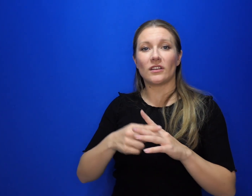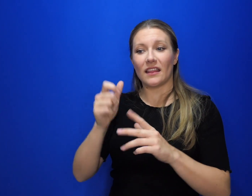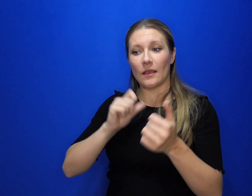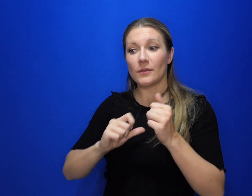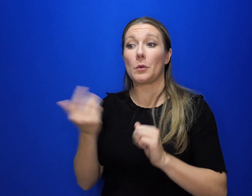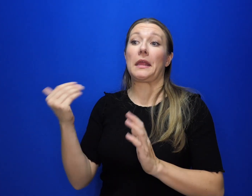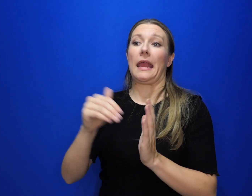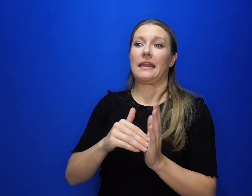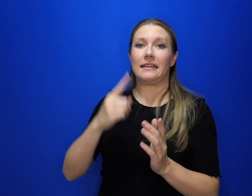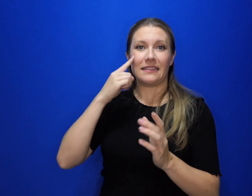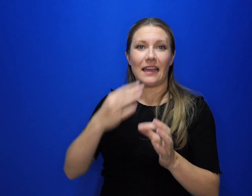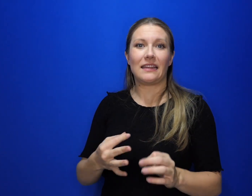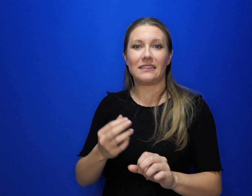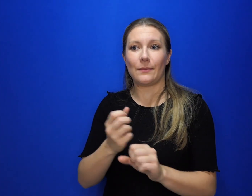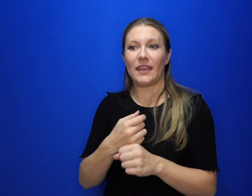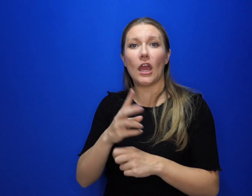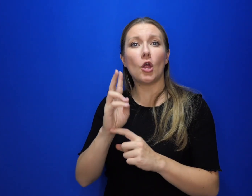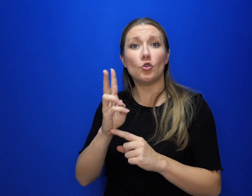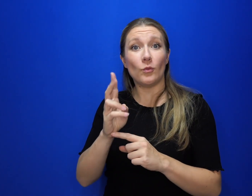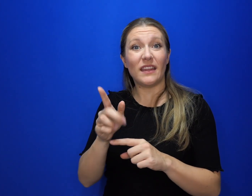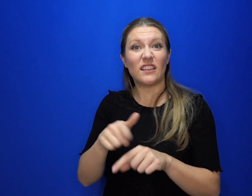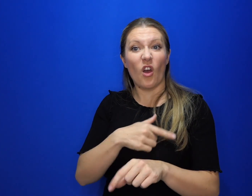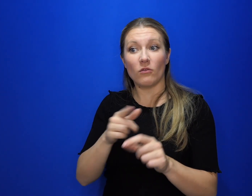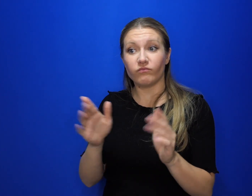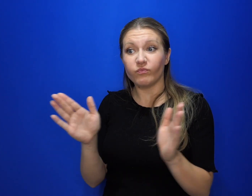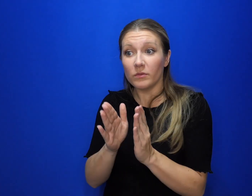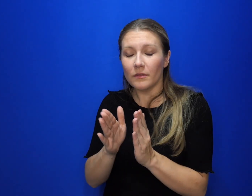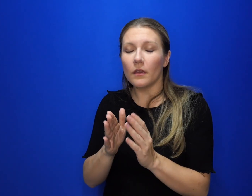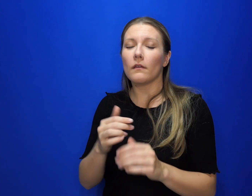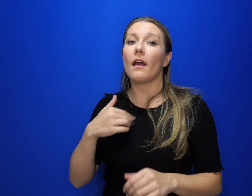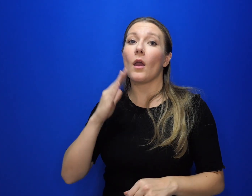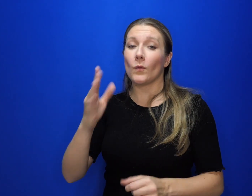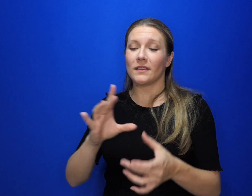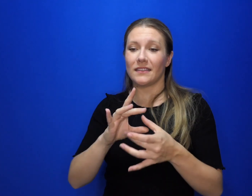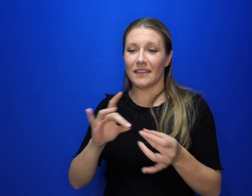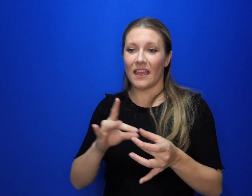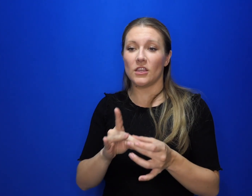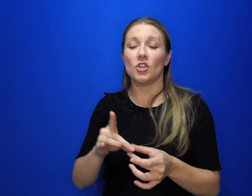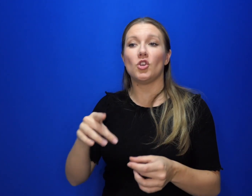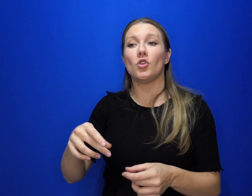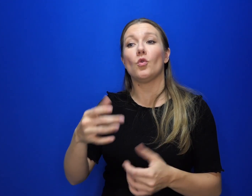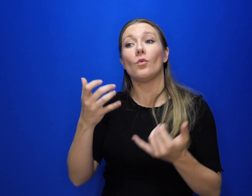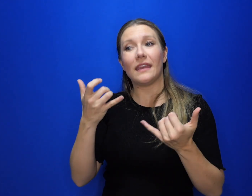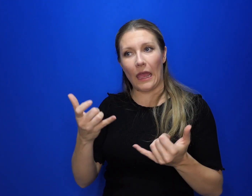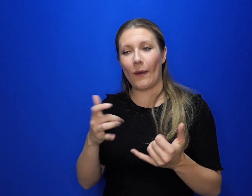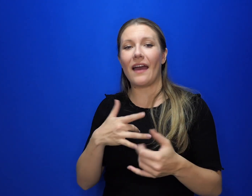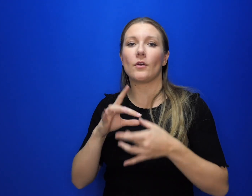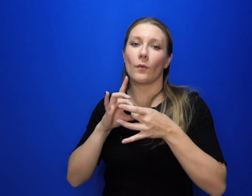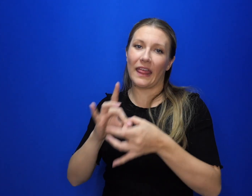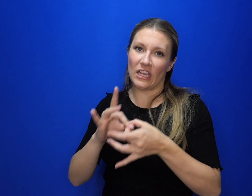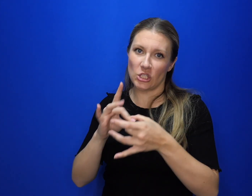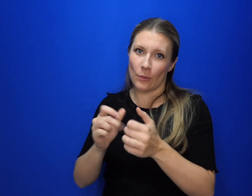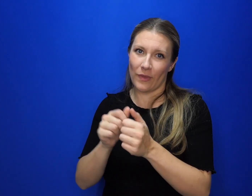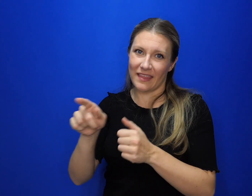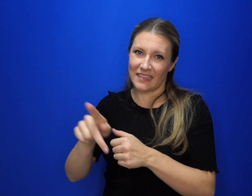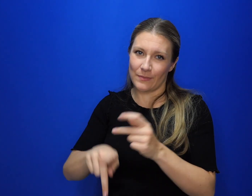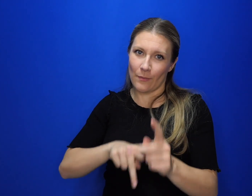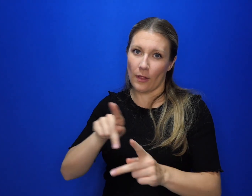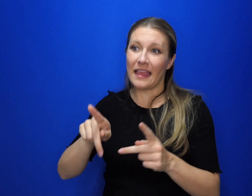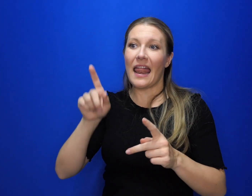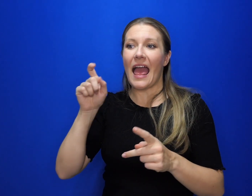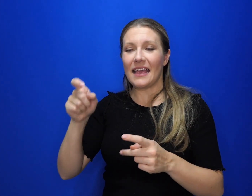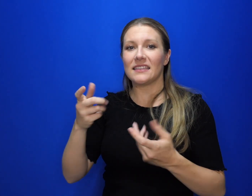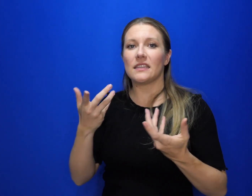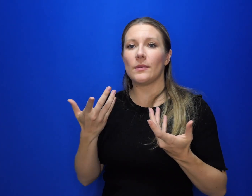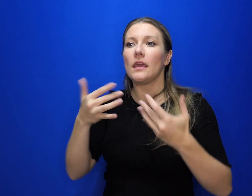and decided to make it 2 minutes long, I would say you're in a relationship with these people now. It needs to be